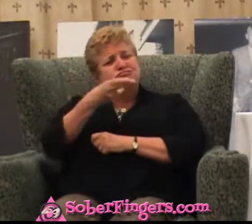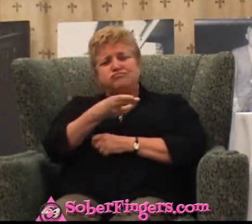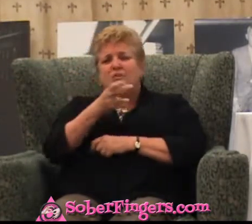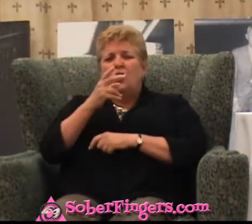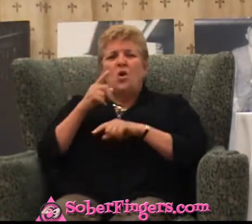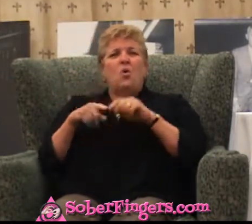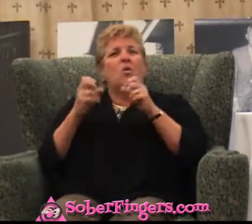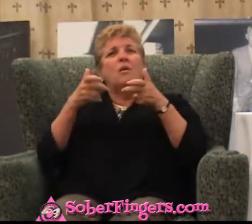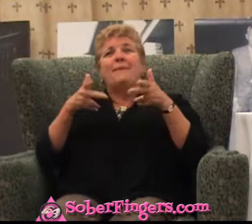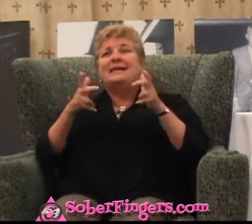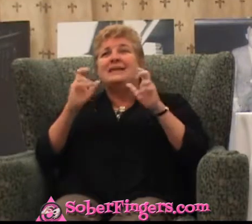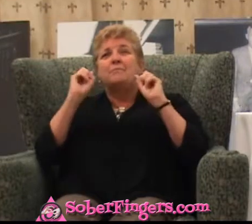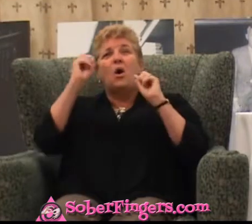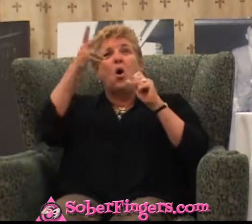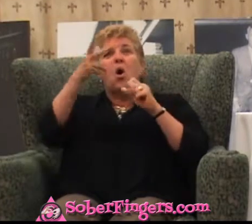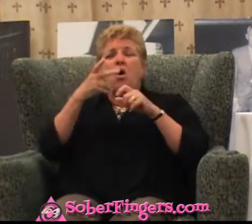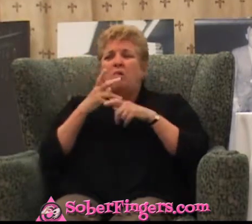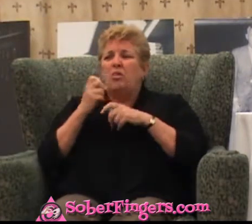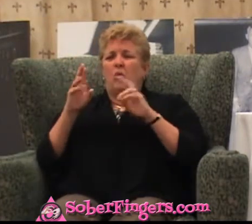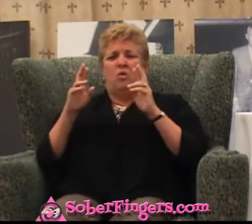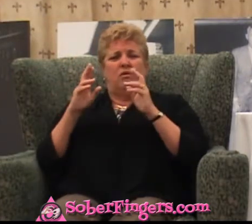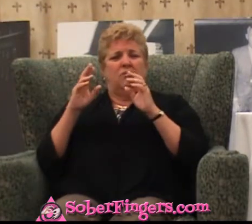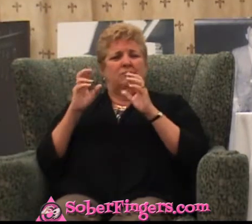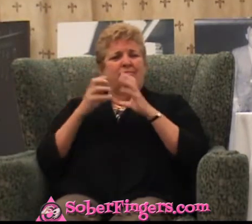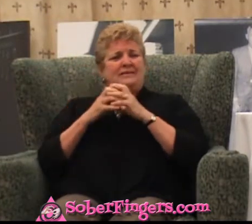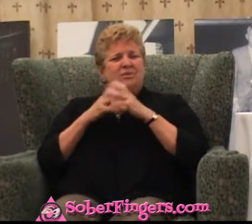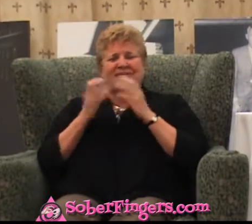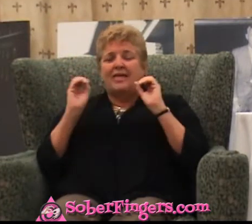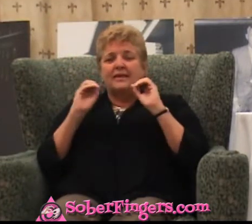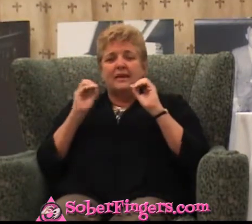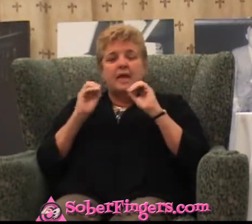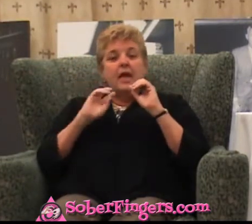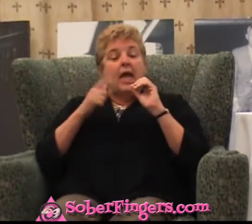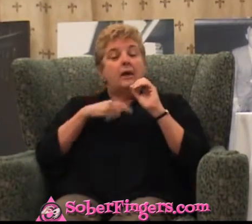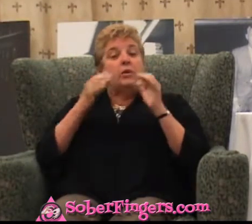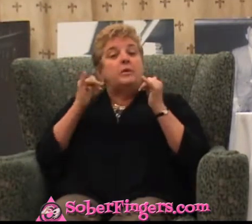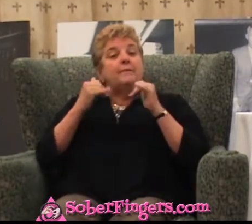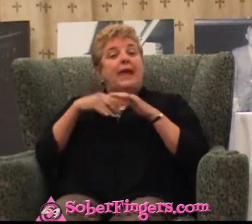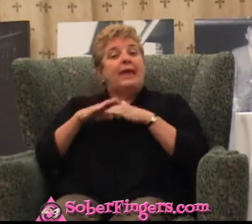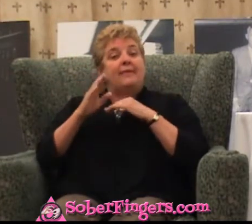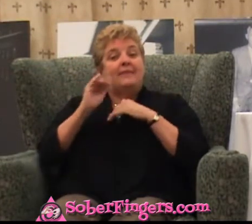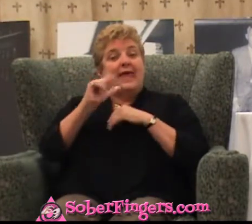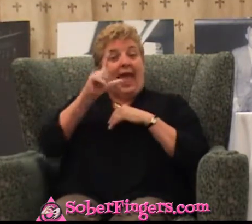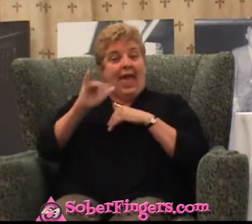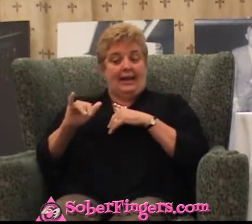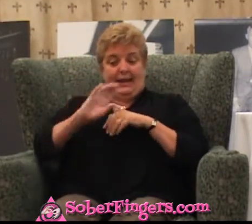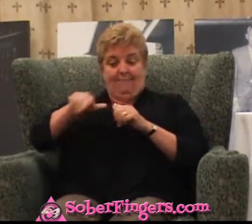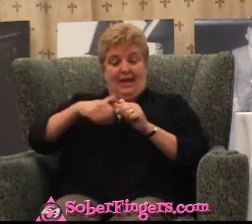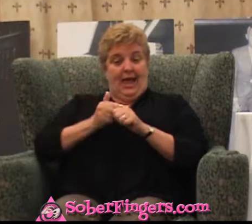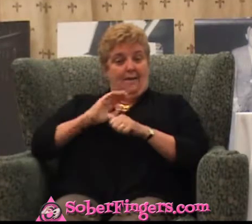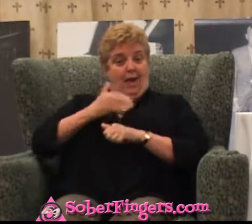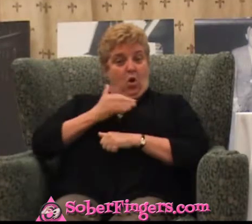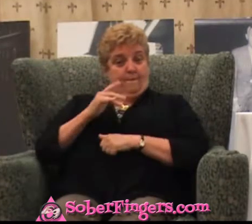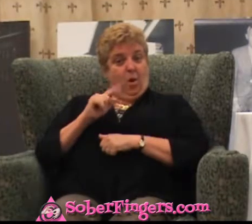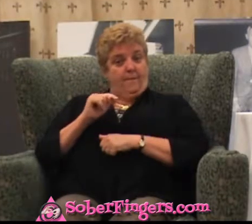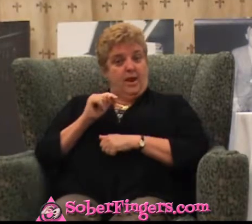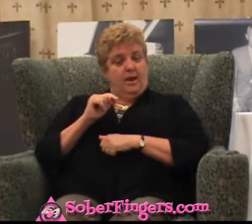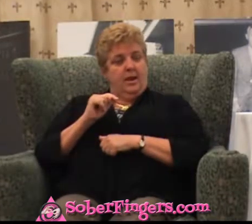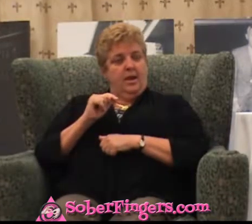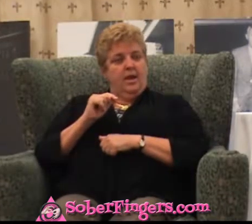or do anything like that. And we would play pickup games in this alley behind our apartment building. And they would always make the